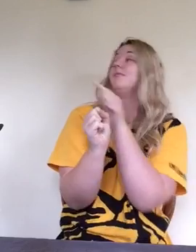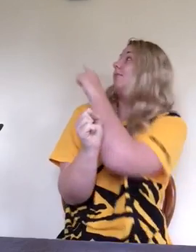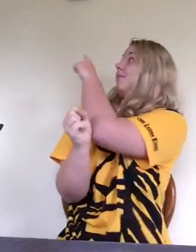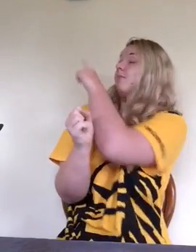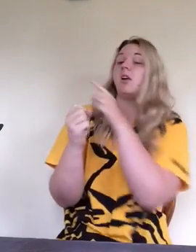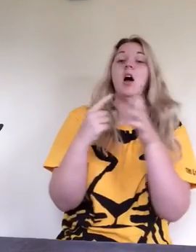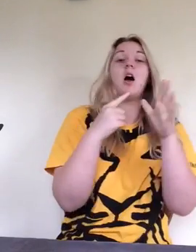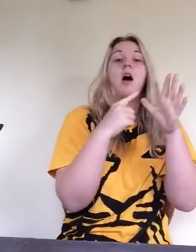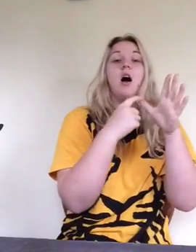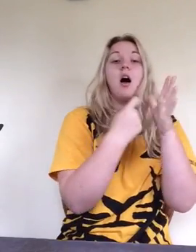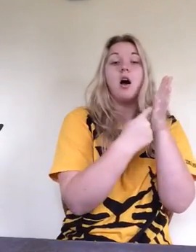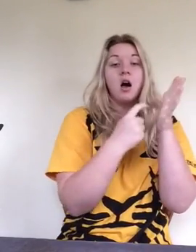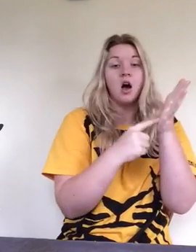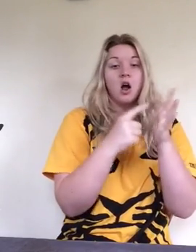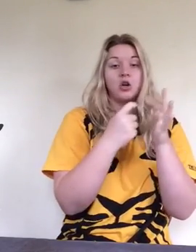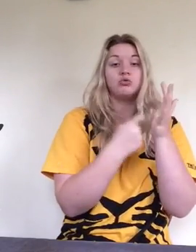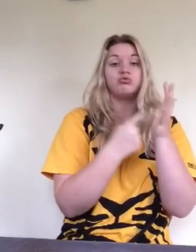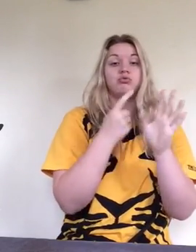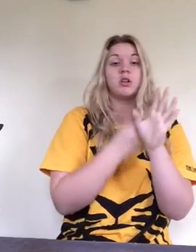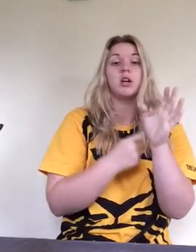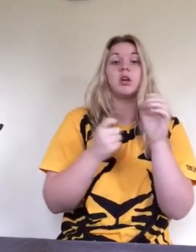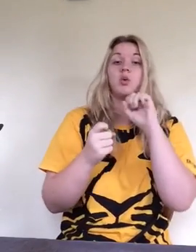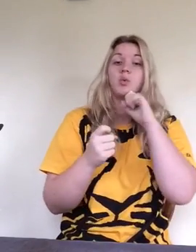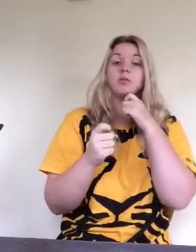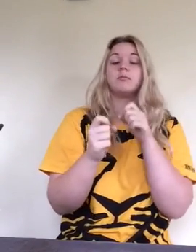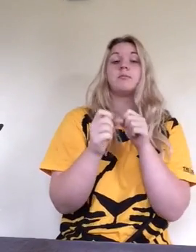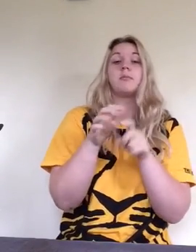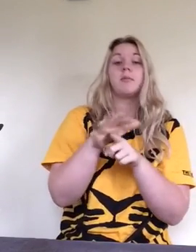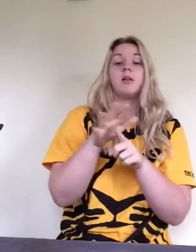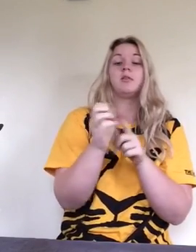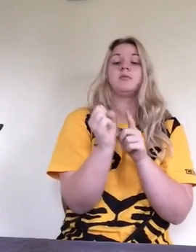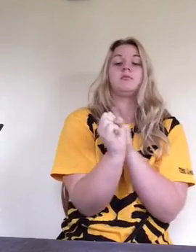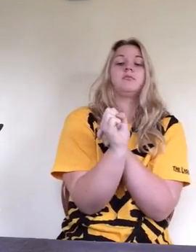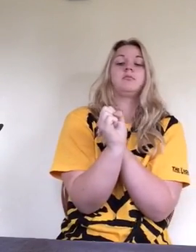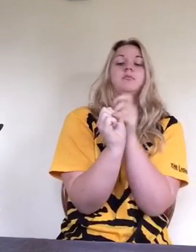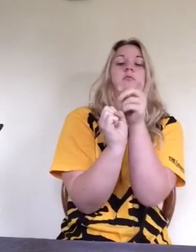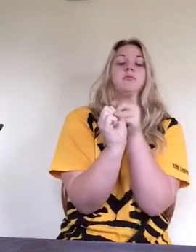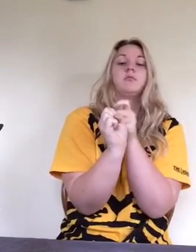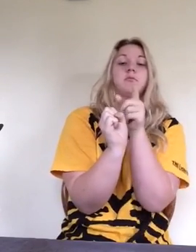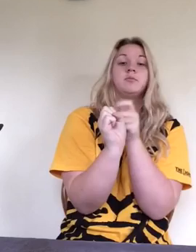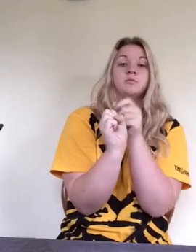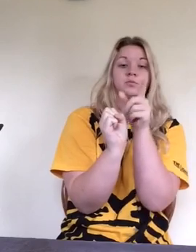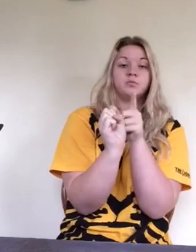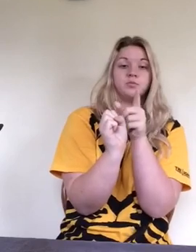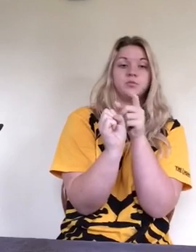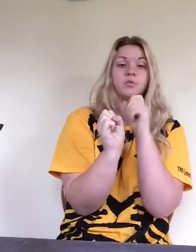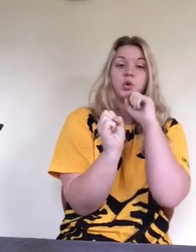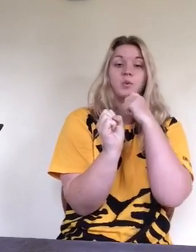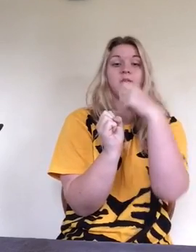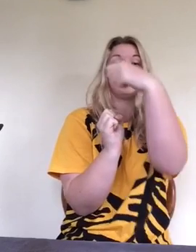about. So this is how blood comes and gets pumped around. But this isn't actually the only job of the heart.